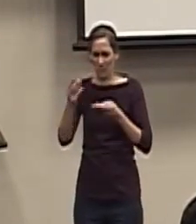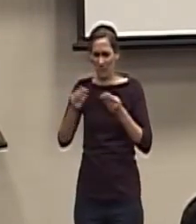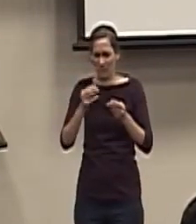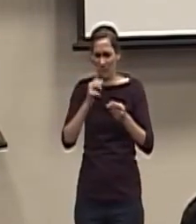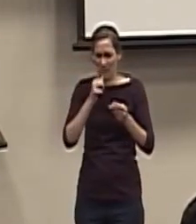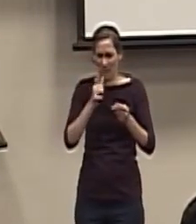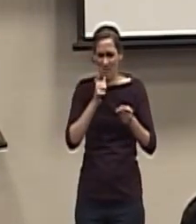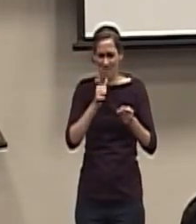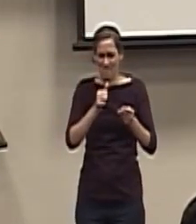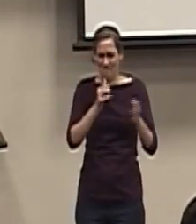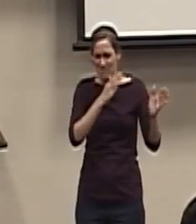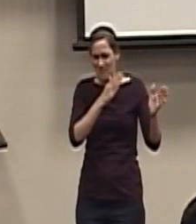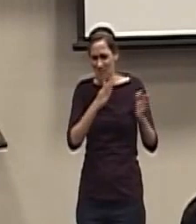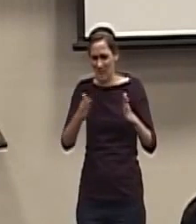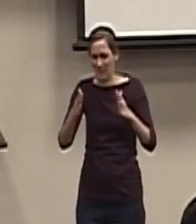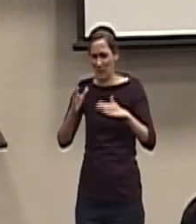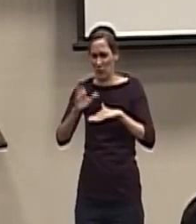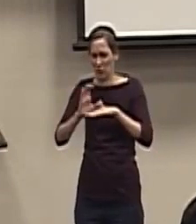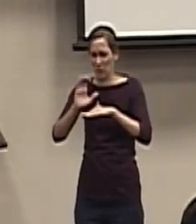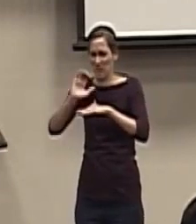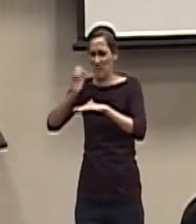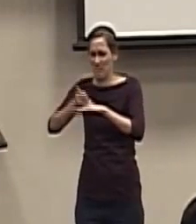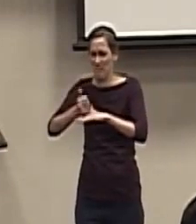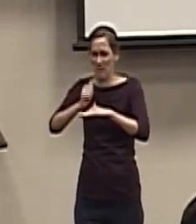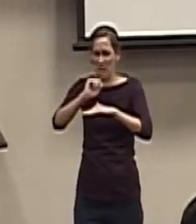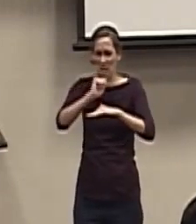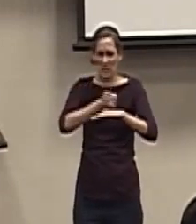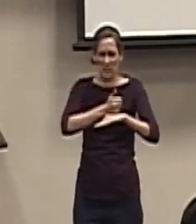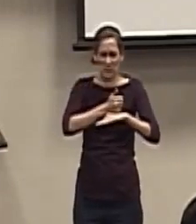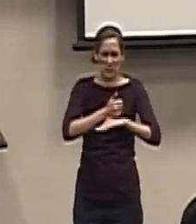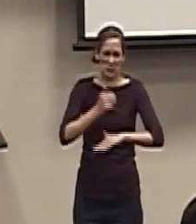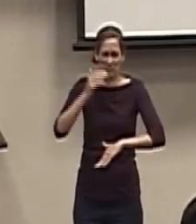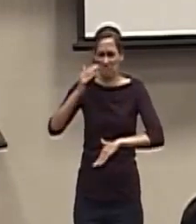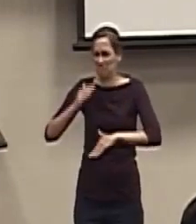plant churches and to build